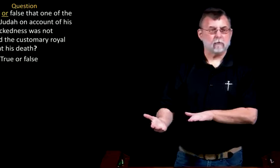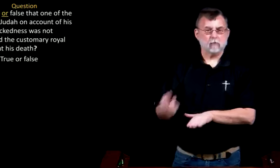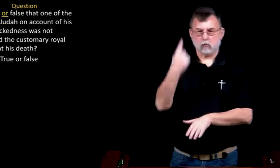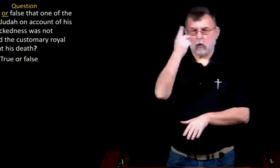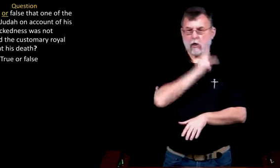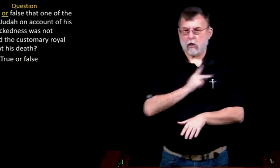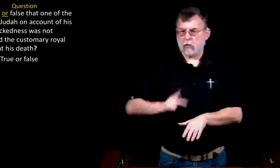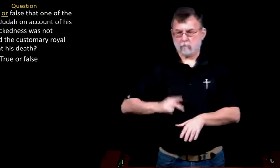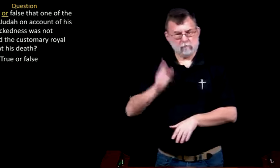false?